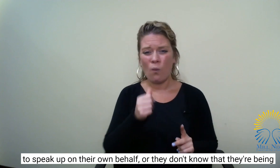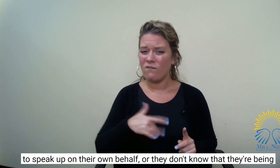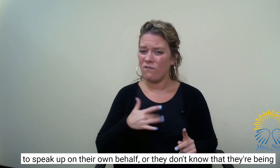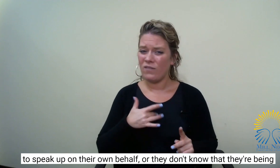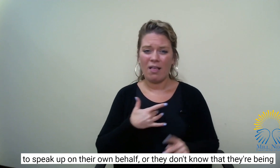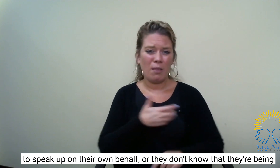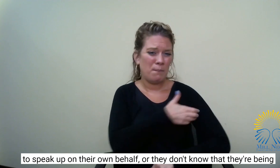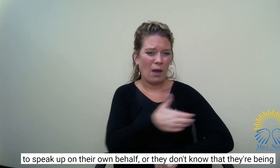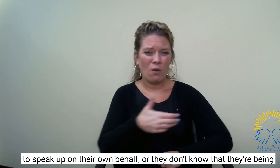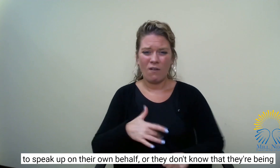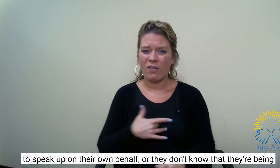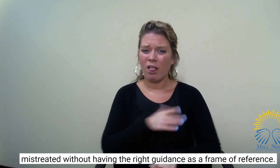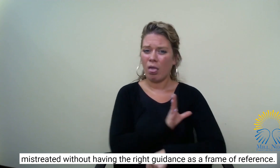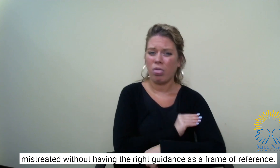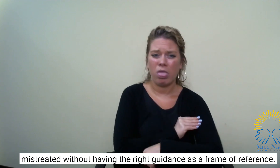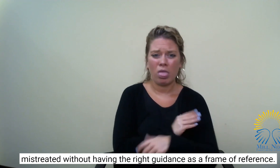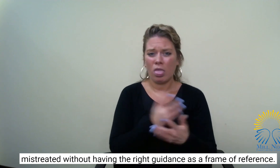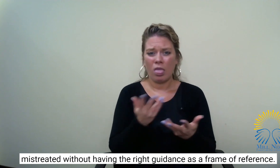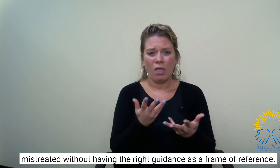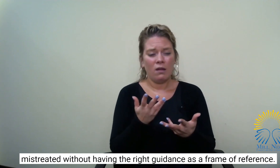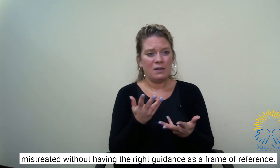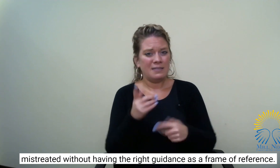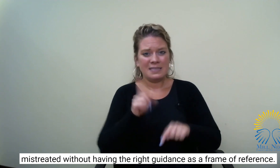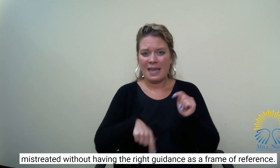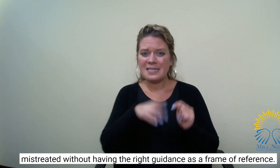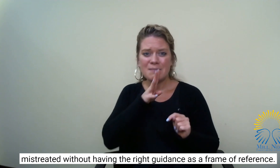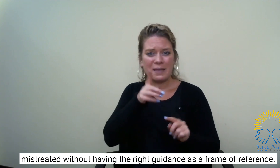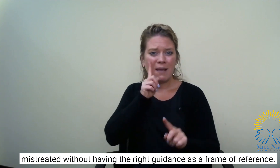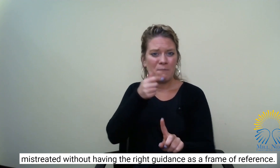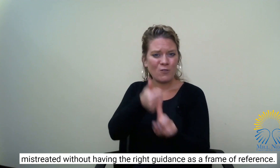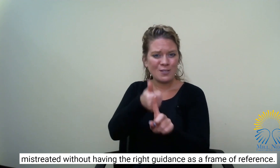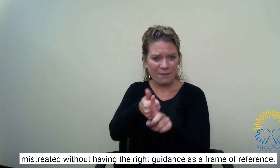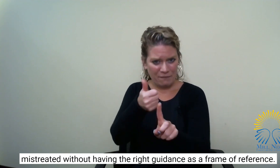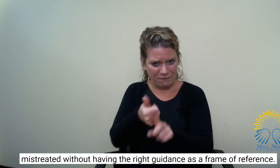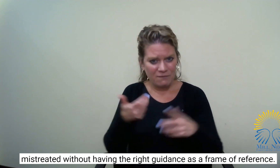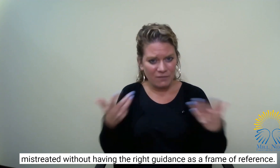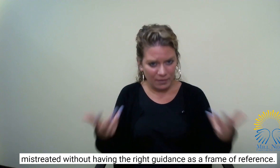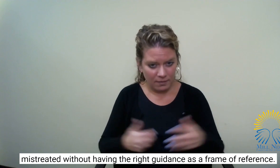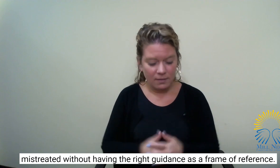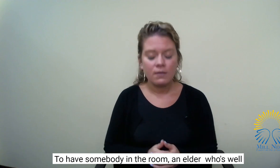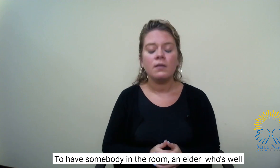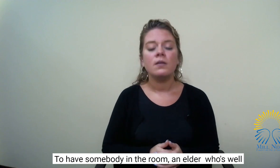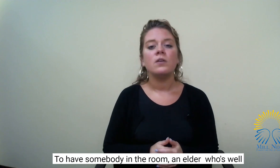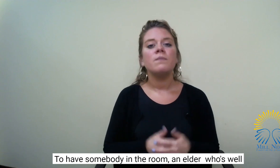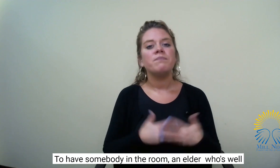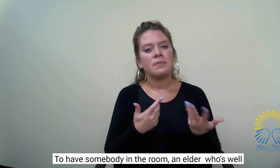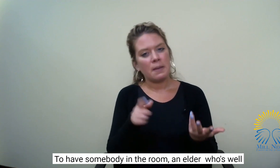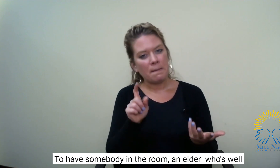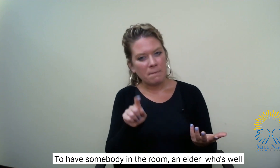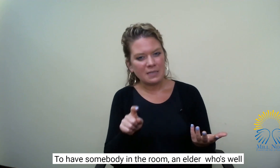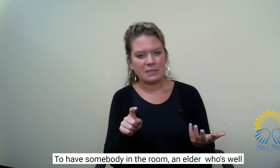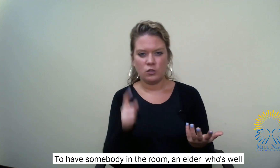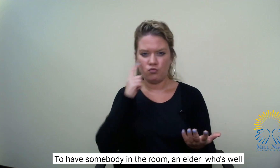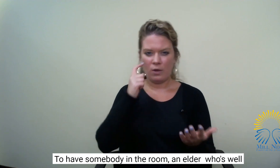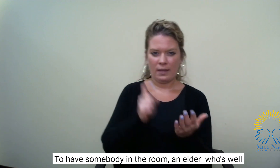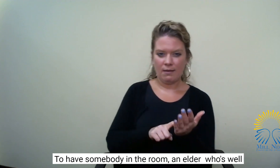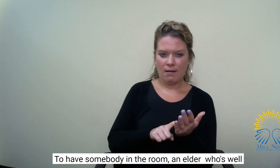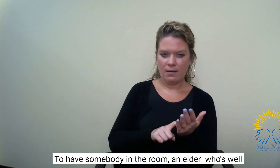or they don't know that they're being mistreated without having the right guidance as a frame of reference. To have somebody in the room, an elder, who's